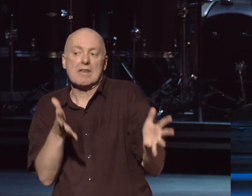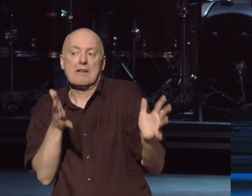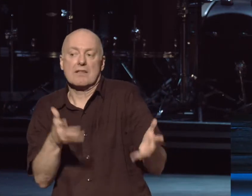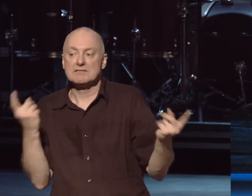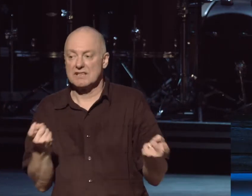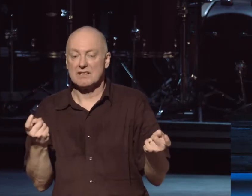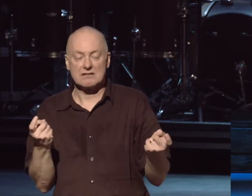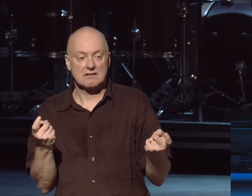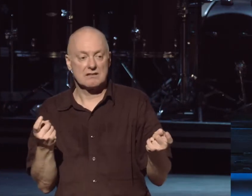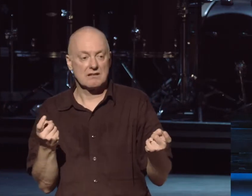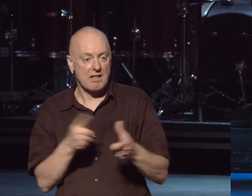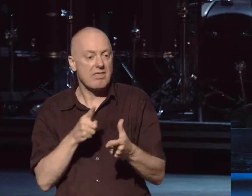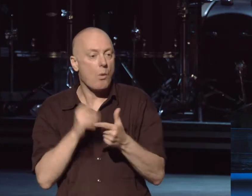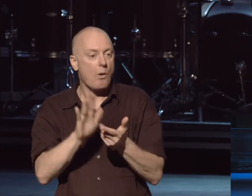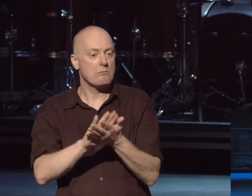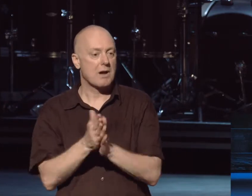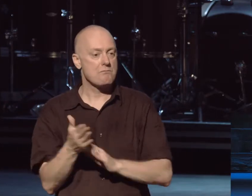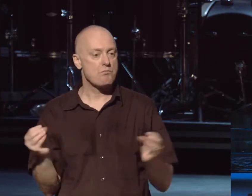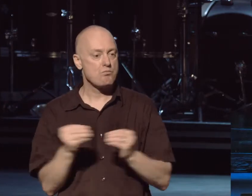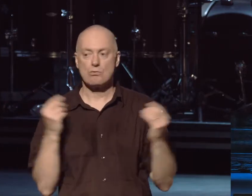will breed more sin.